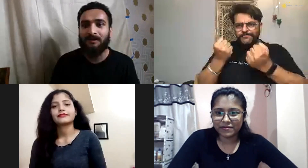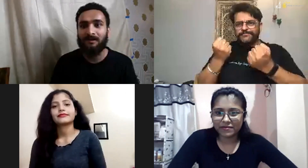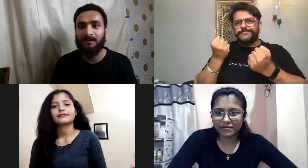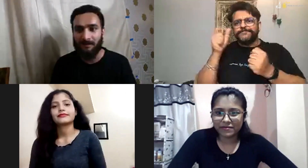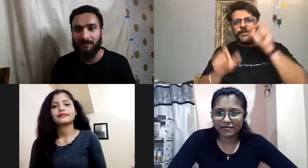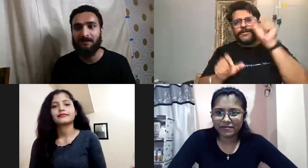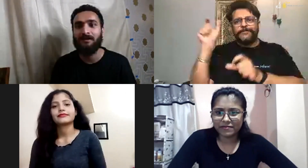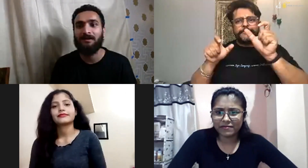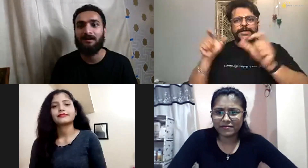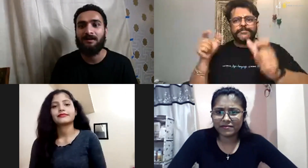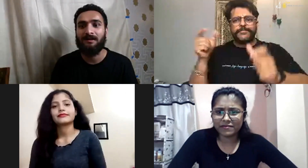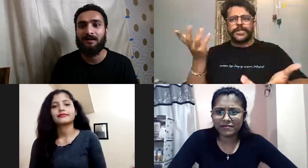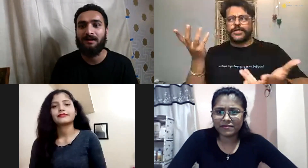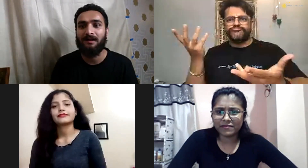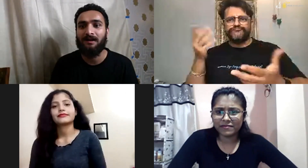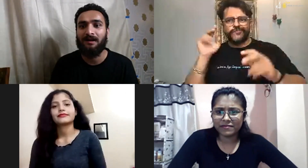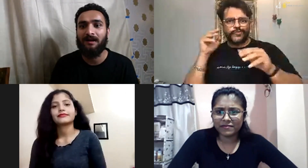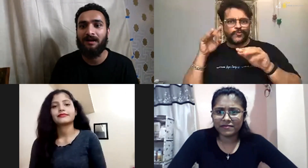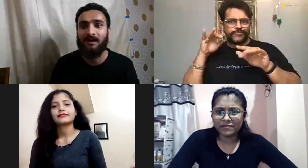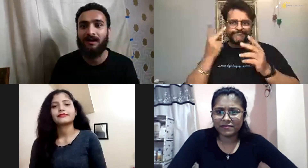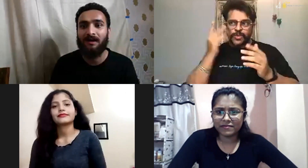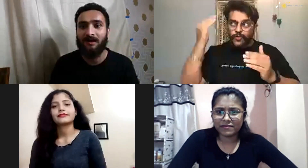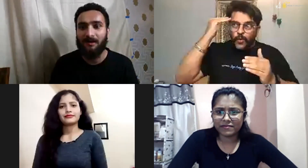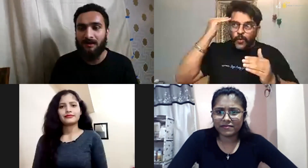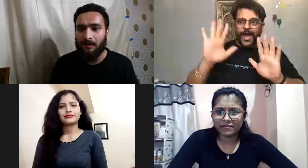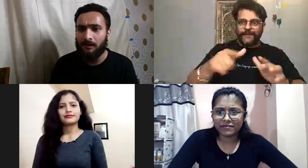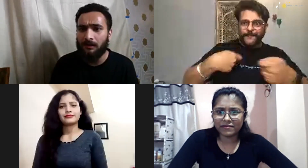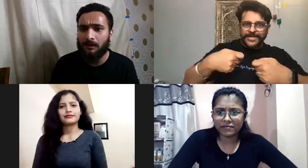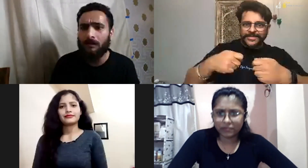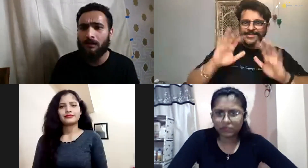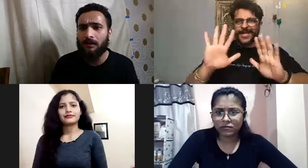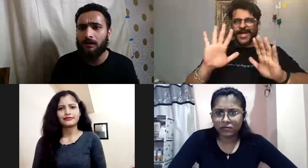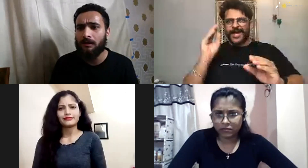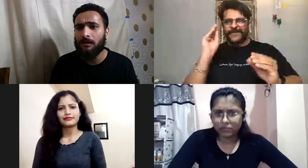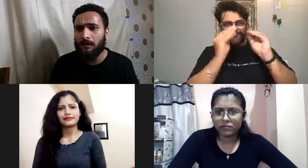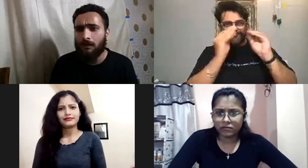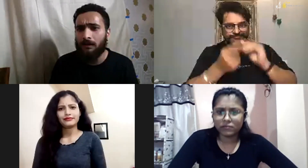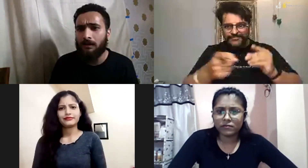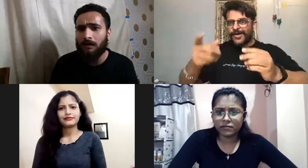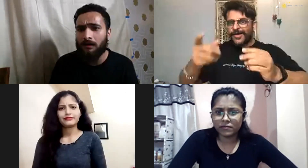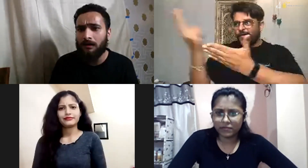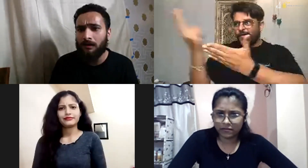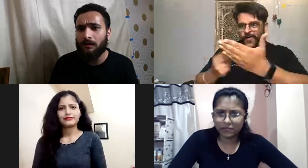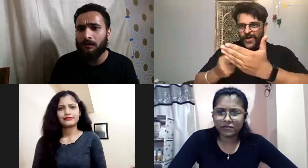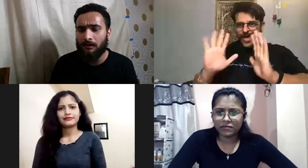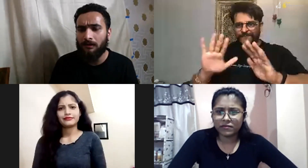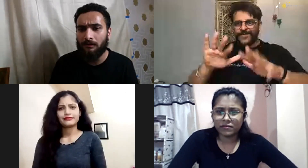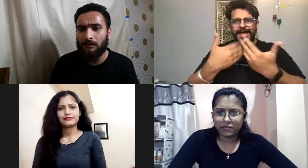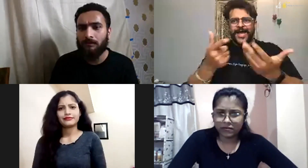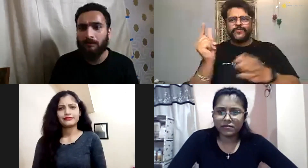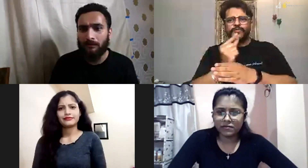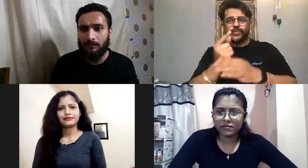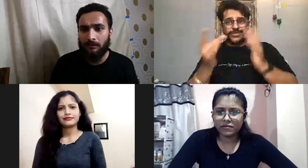how did you get? How do you get clients, and how do you get people to know that you have a business? And that, like, you're